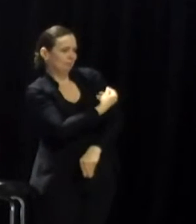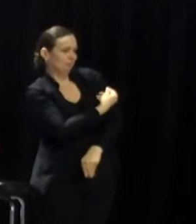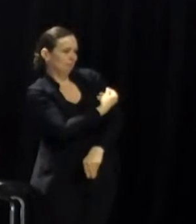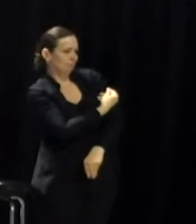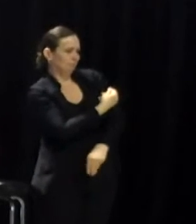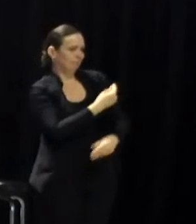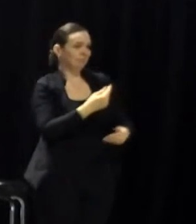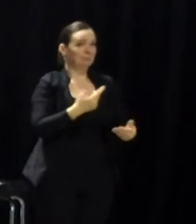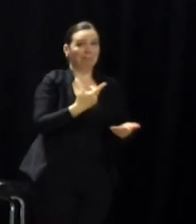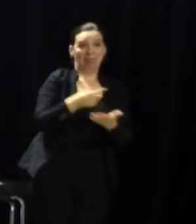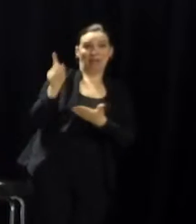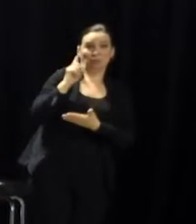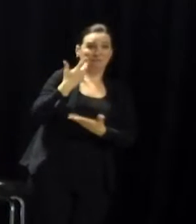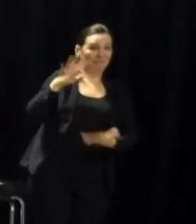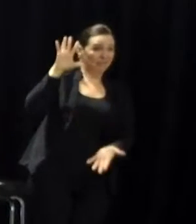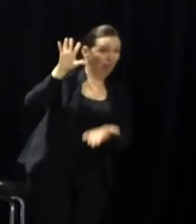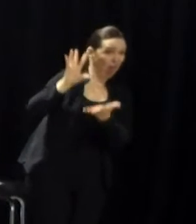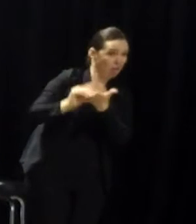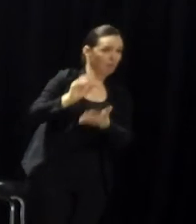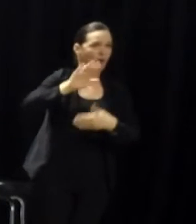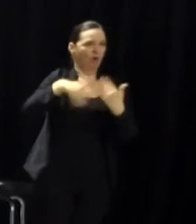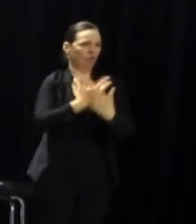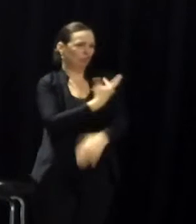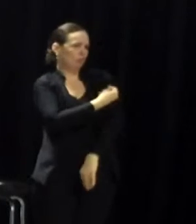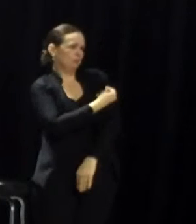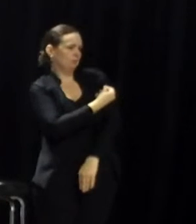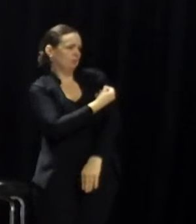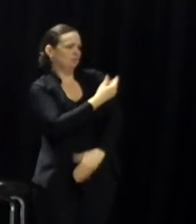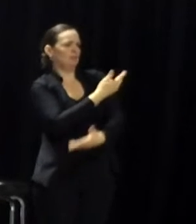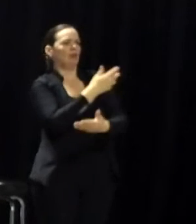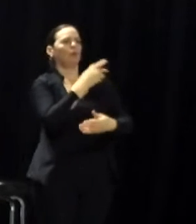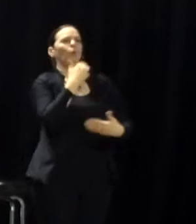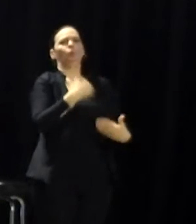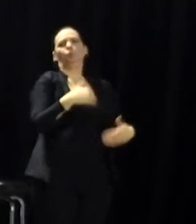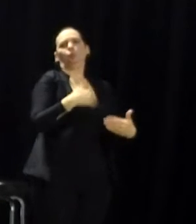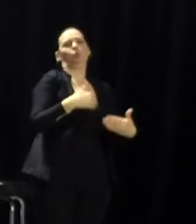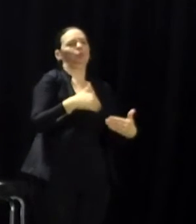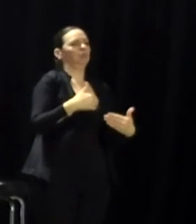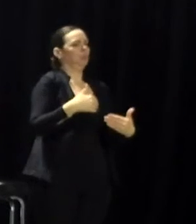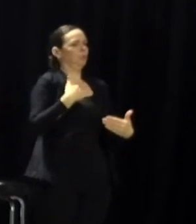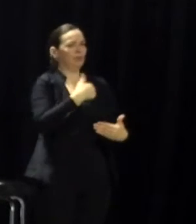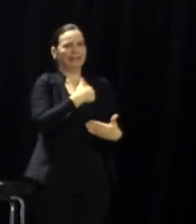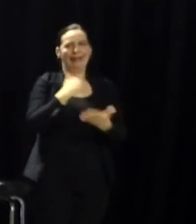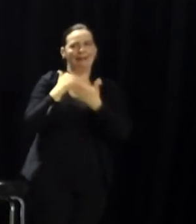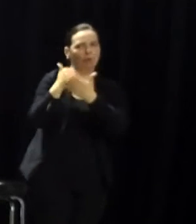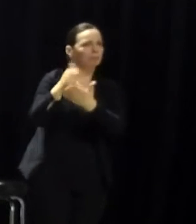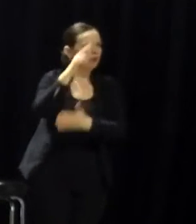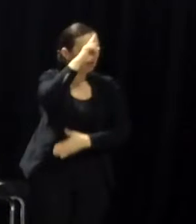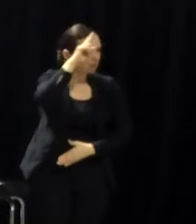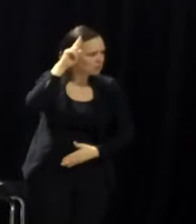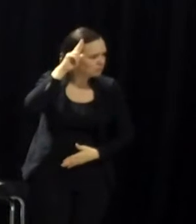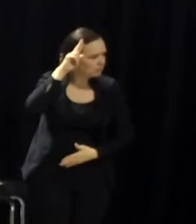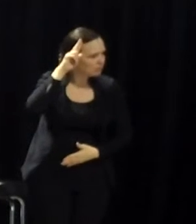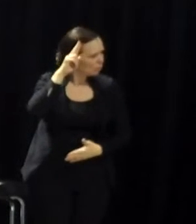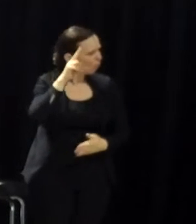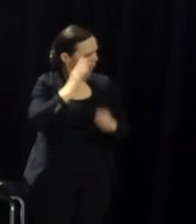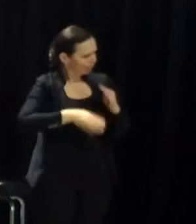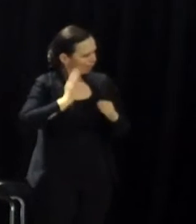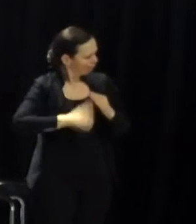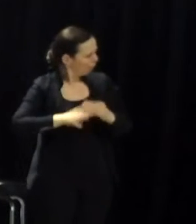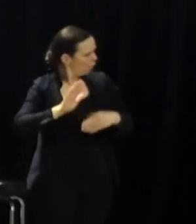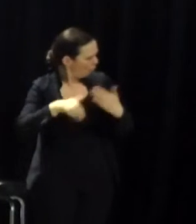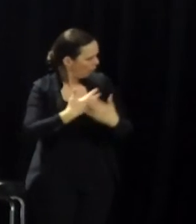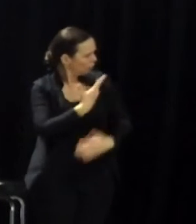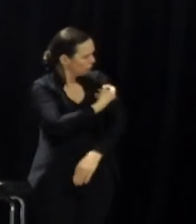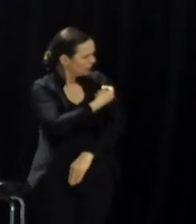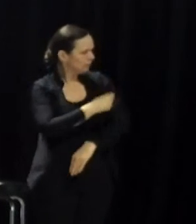doing this week, and we'll do it in a big way. And if they want to send more vaccine, we'll do even more. And then next week, hopefully, we're scaling on top of that. Are you